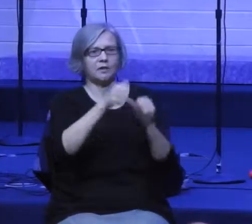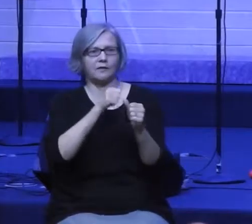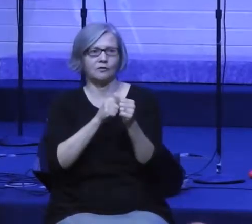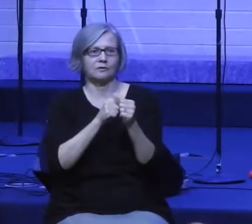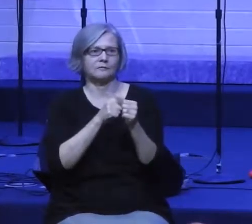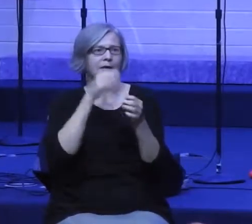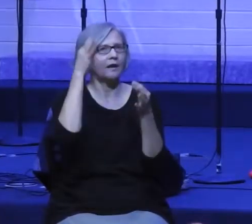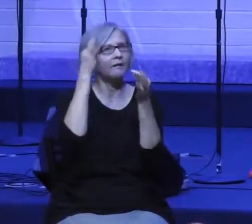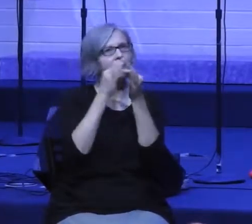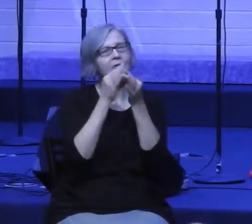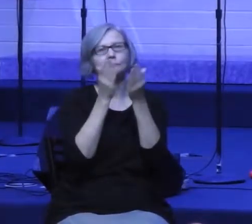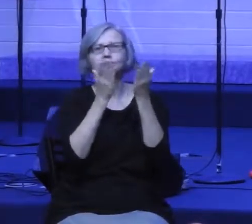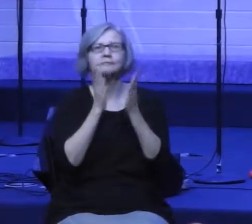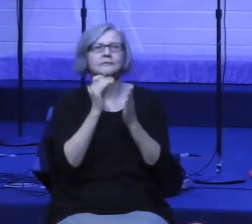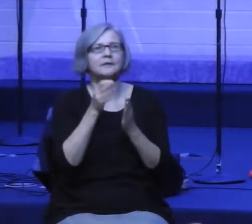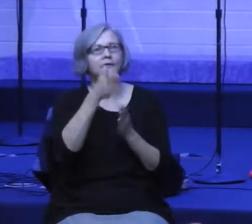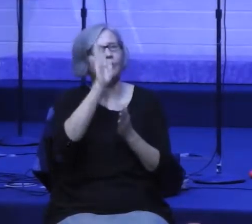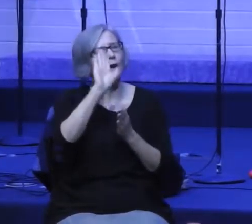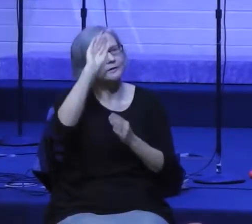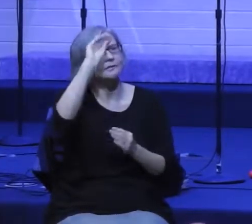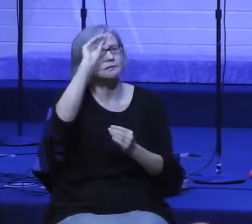Which one? This one?